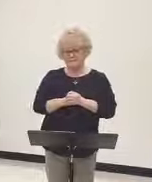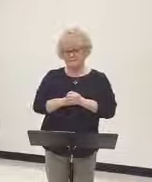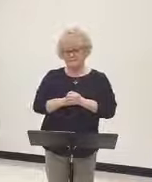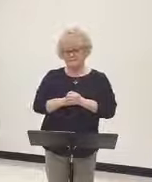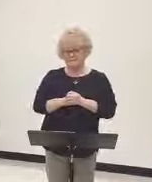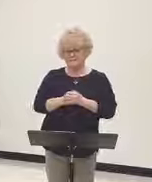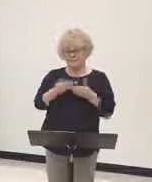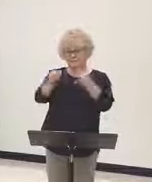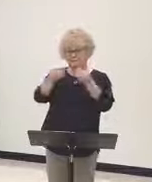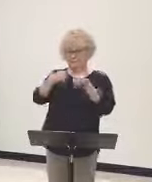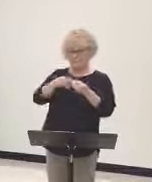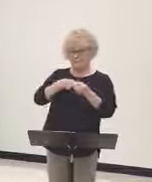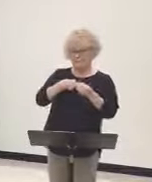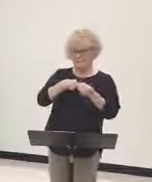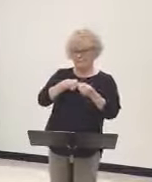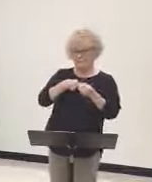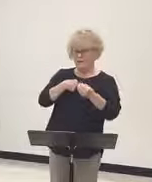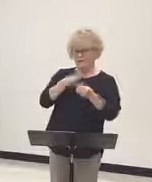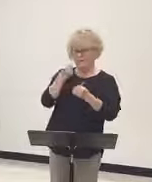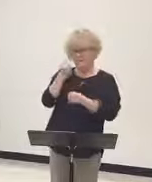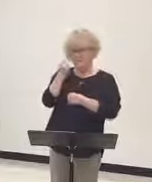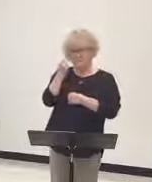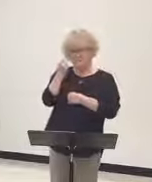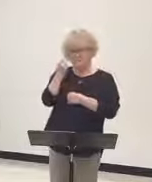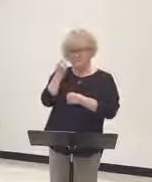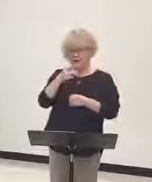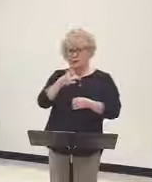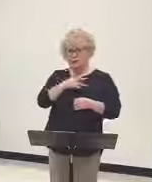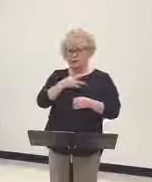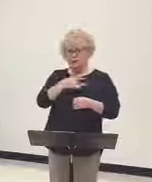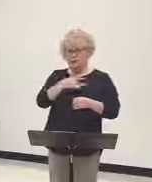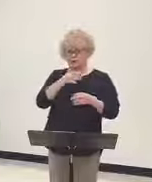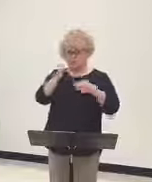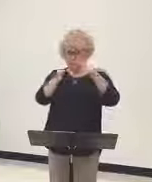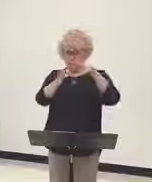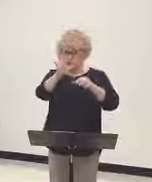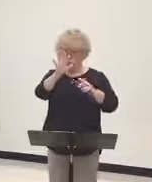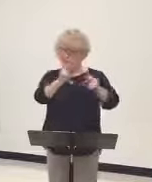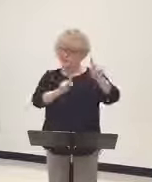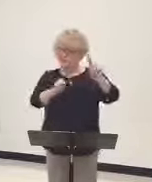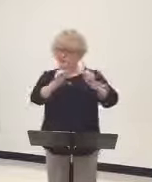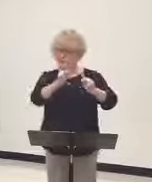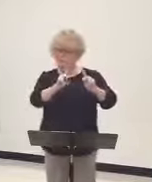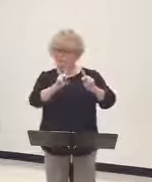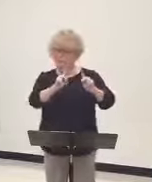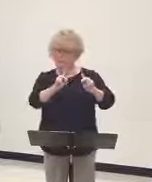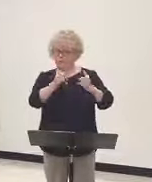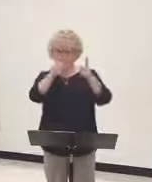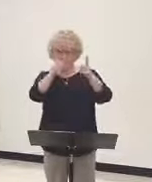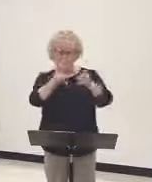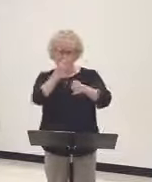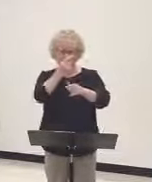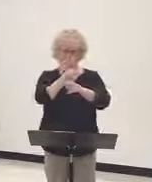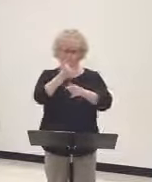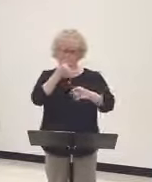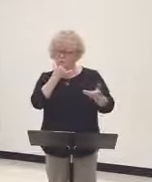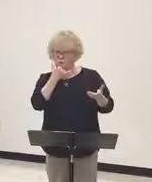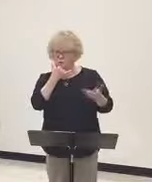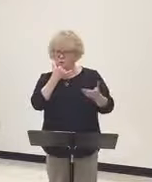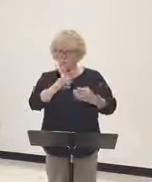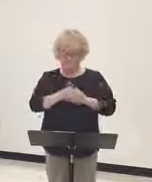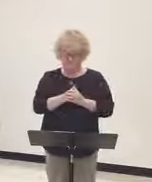Give your servant, therefore, an understanding heart to judge your people and to distinguish right from